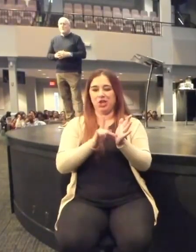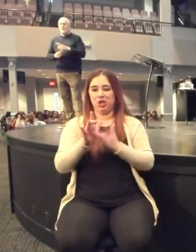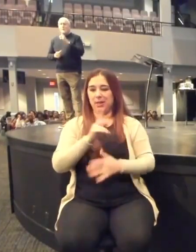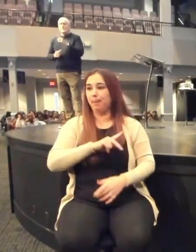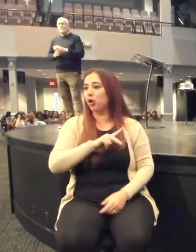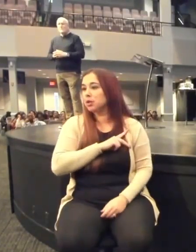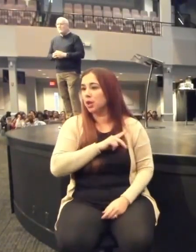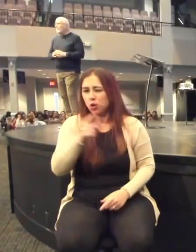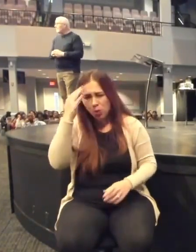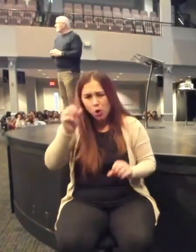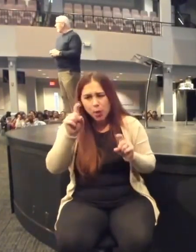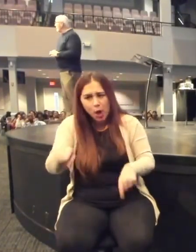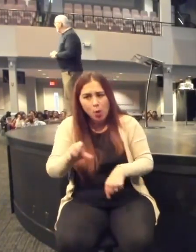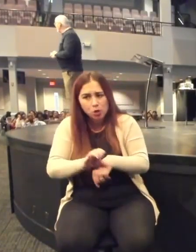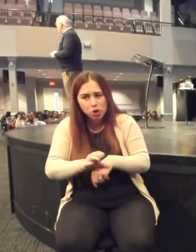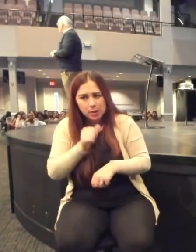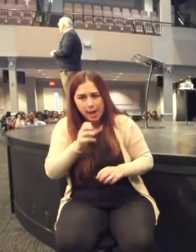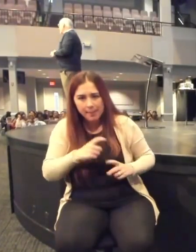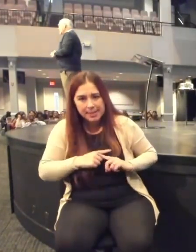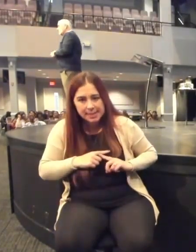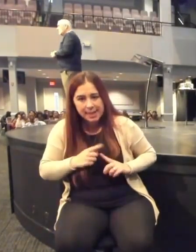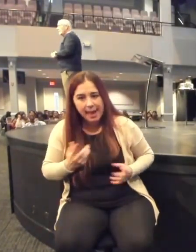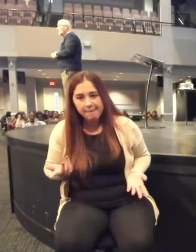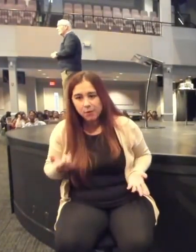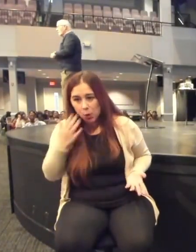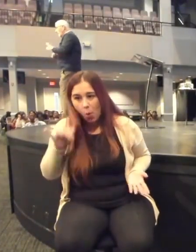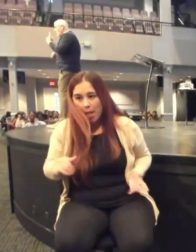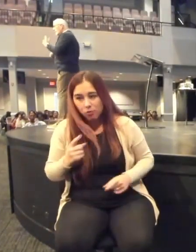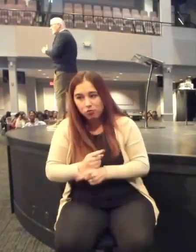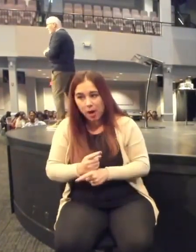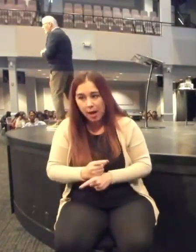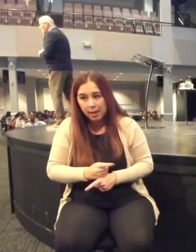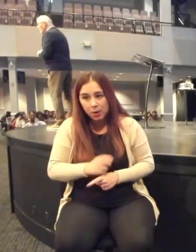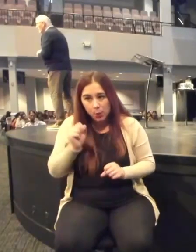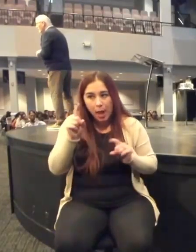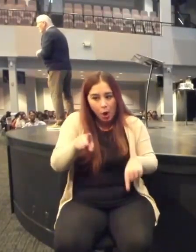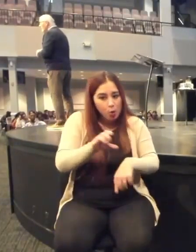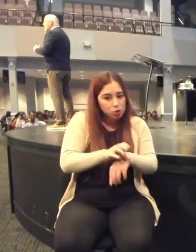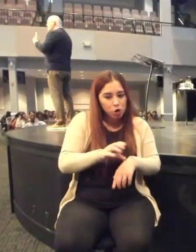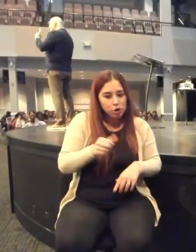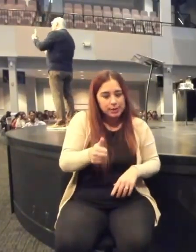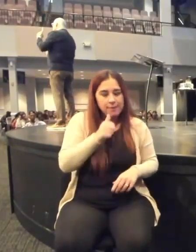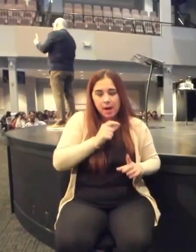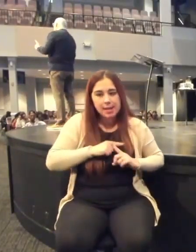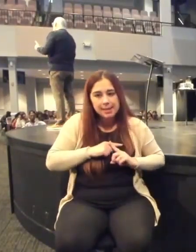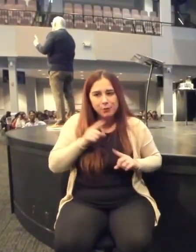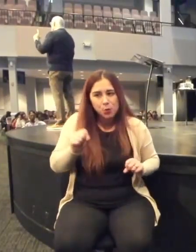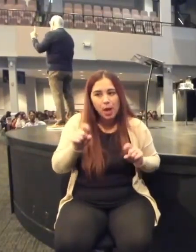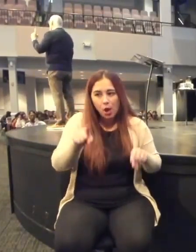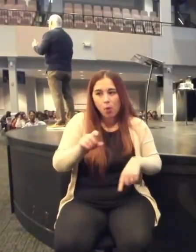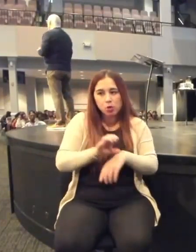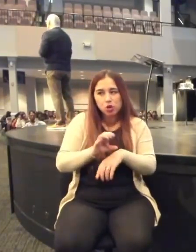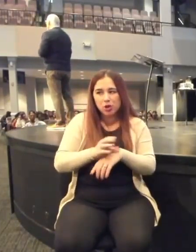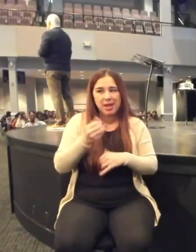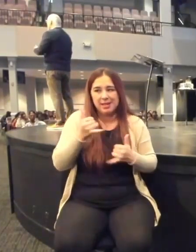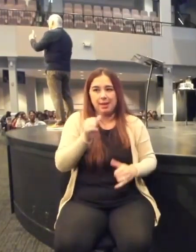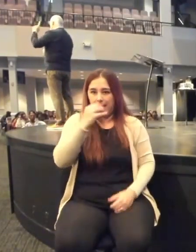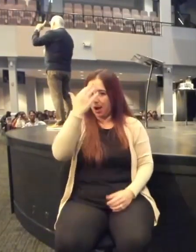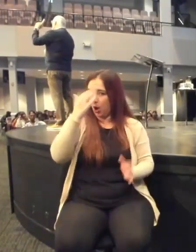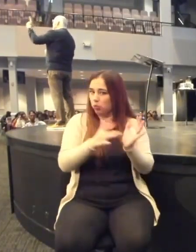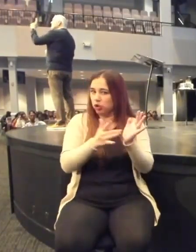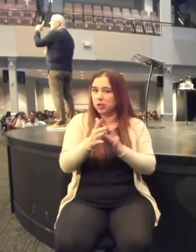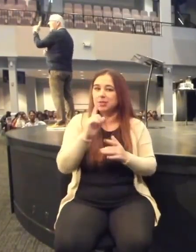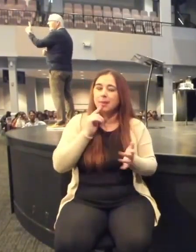way. You know, you can go to church and not be saved. Did you know that? Are you hearing me this morning? You can go to church and still not know Jesus.